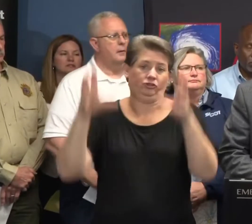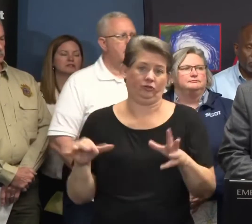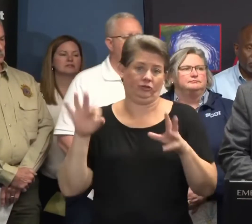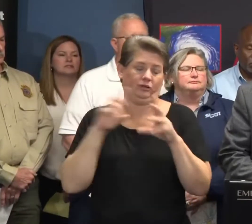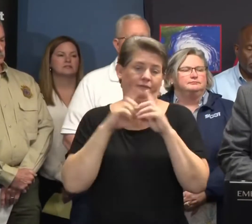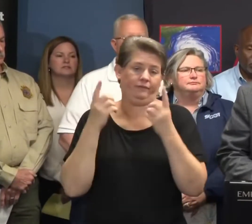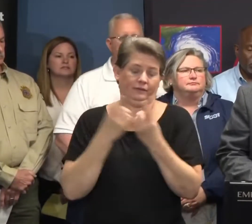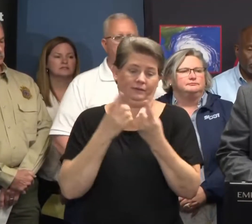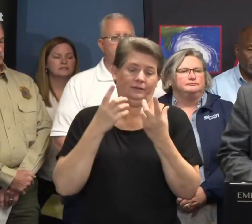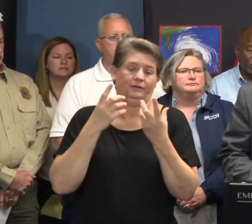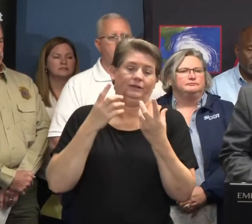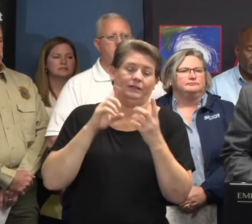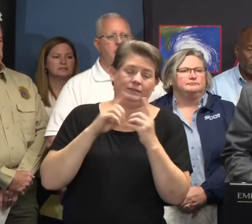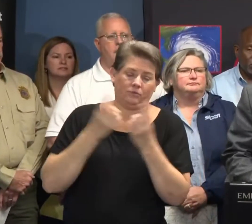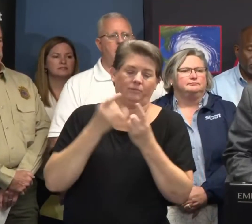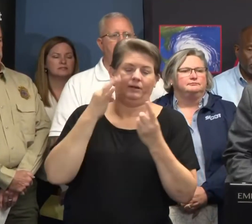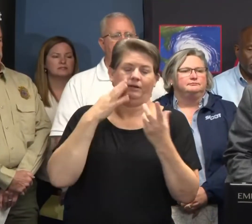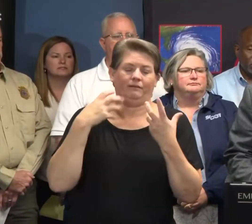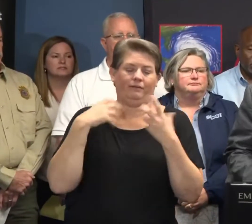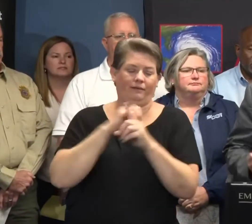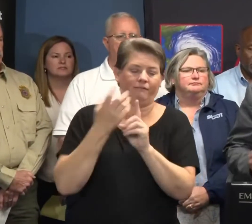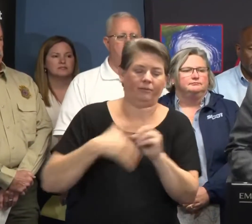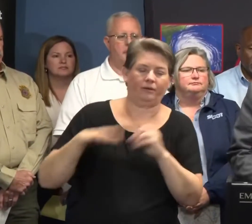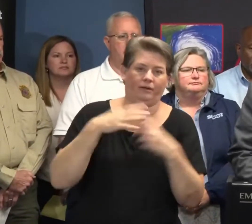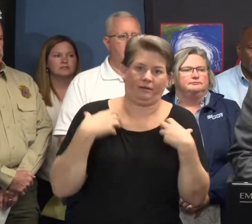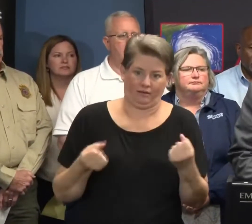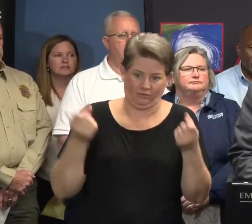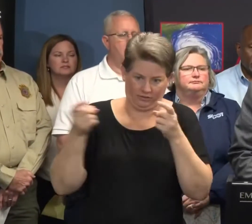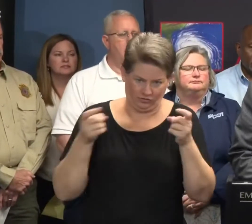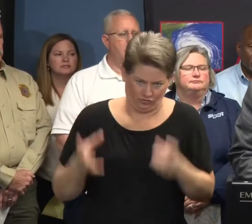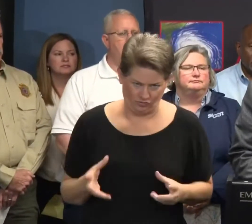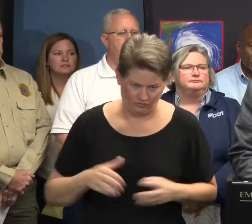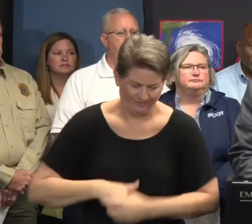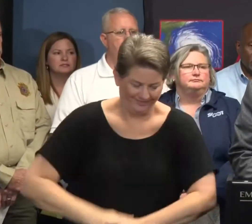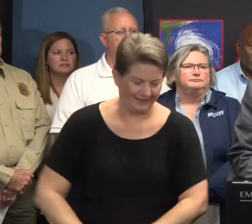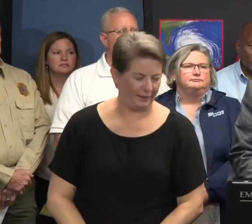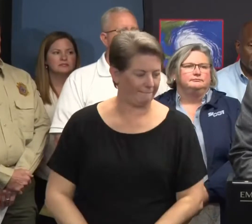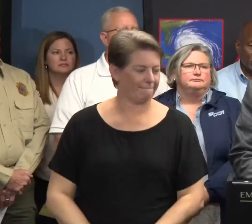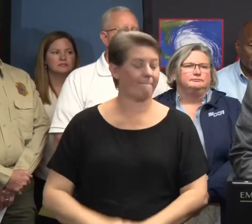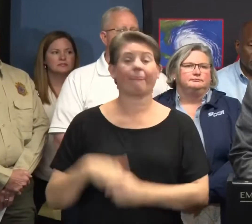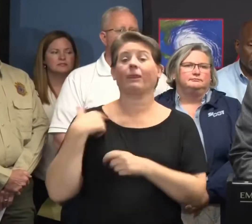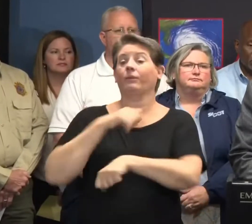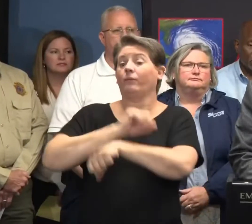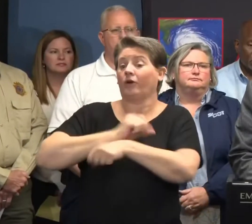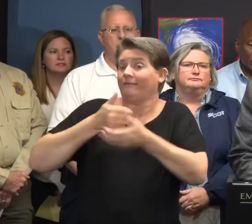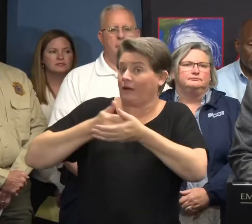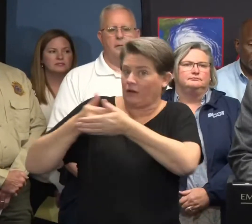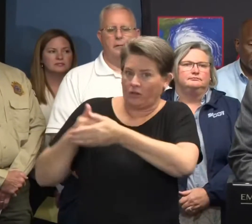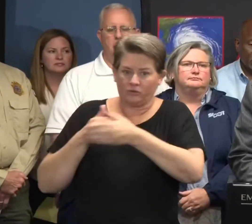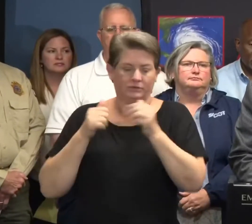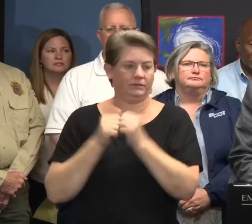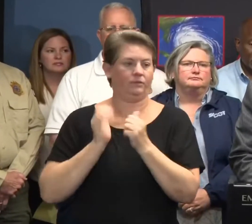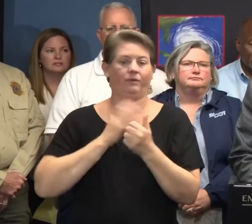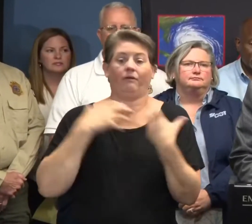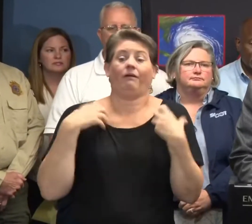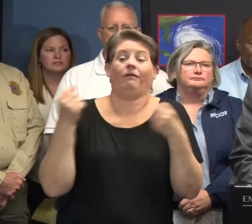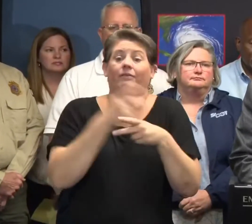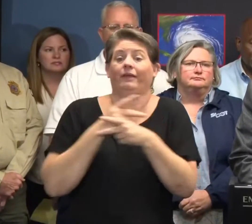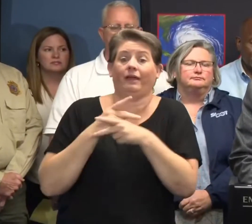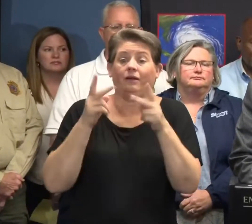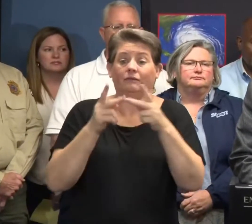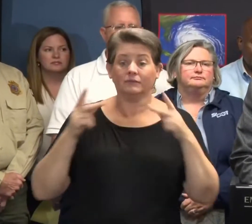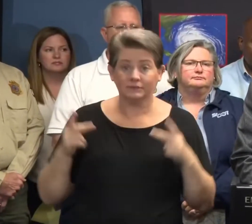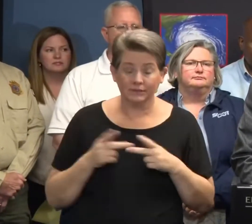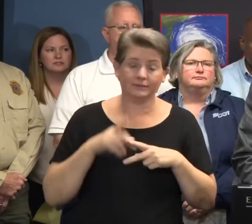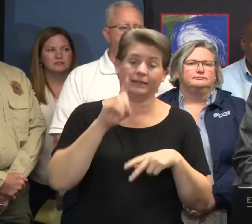Carolina Department of Health and Environmental Control. We have been working very closely with our healthcare